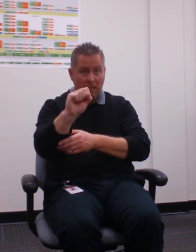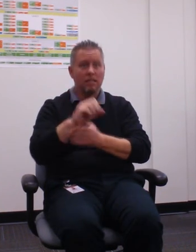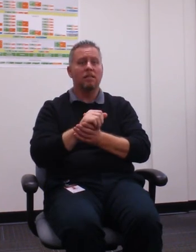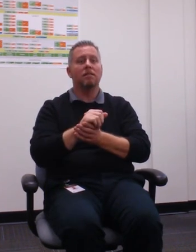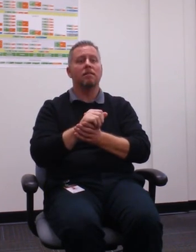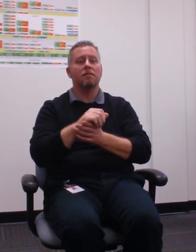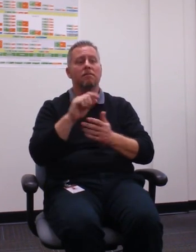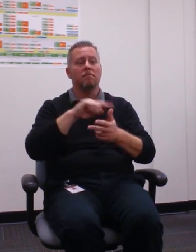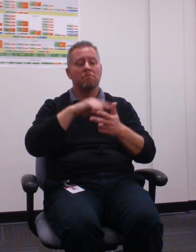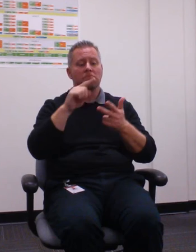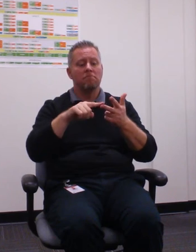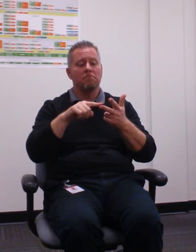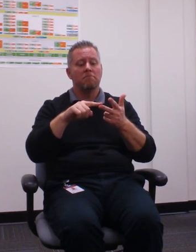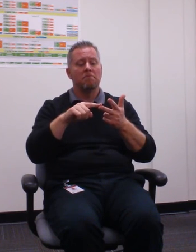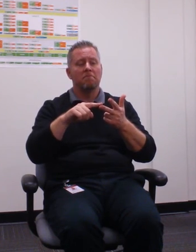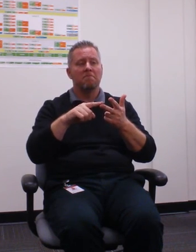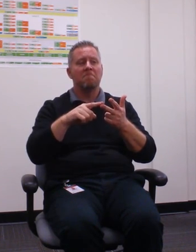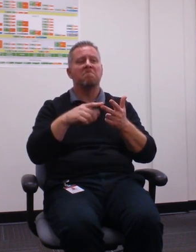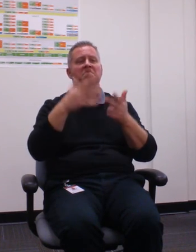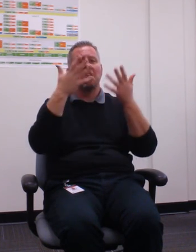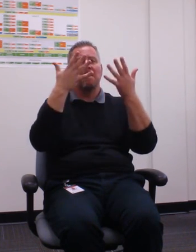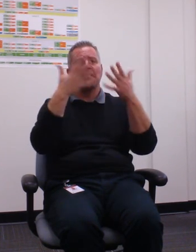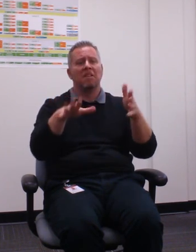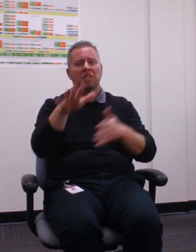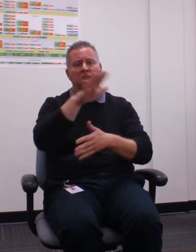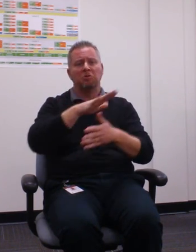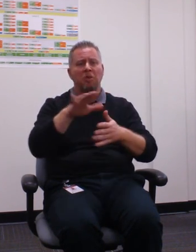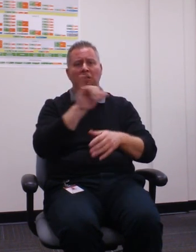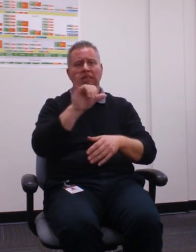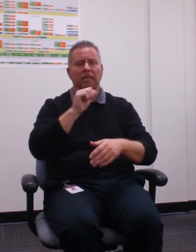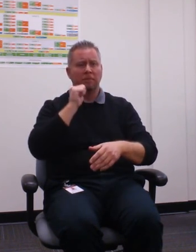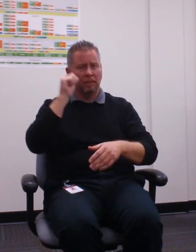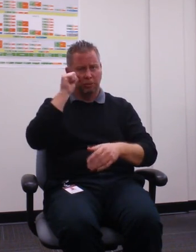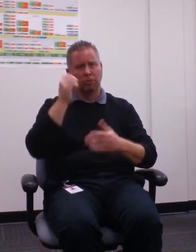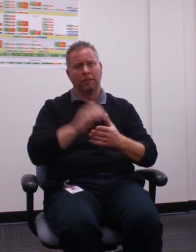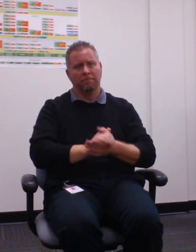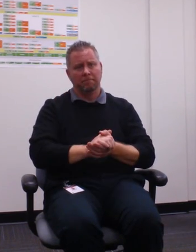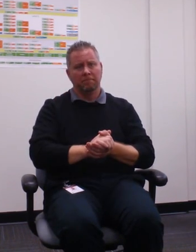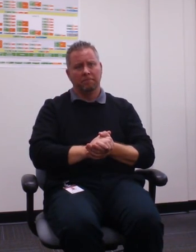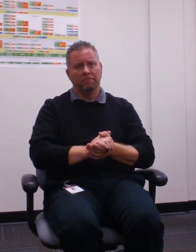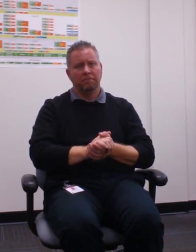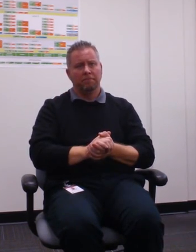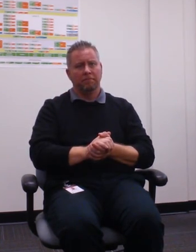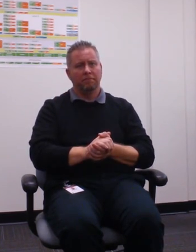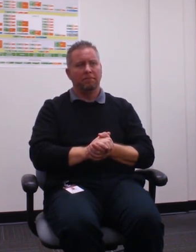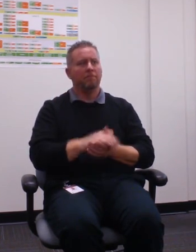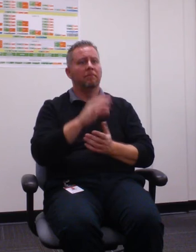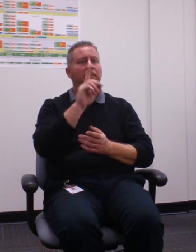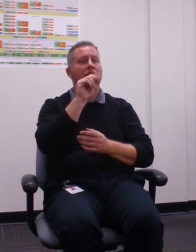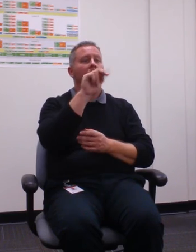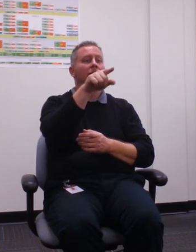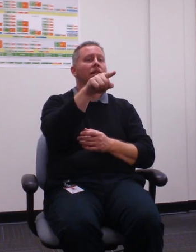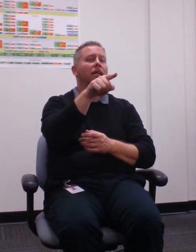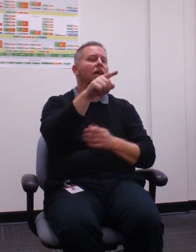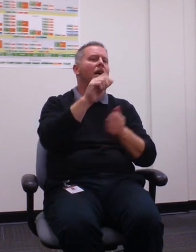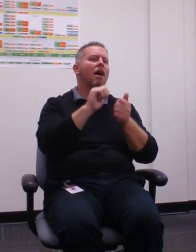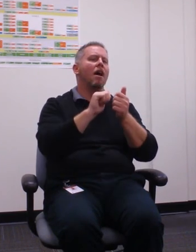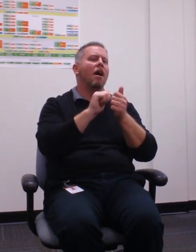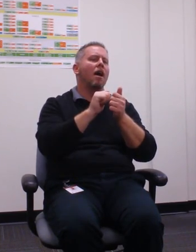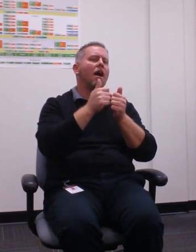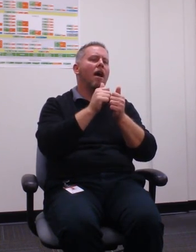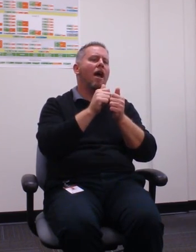and then we'll call it a day about the same time as yesterday. Danny, How do you check if